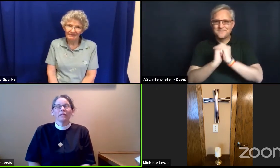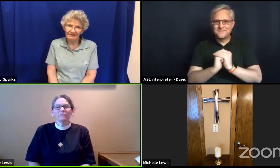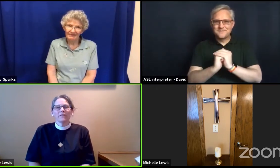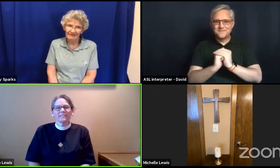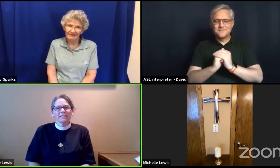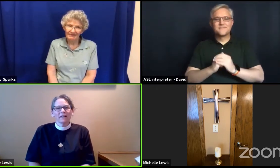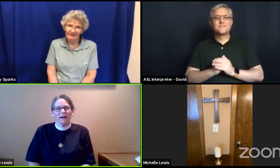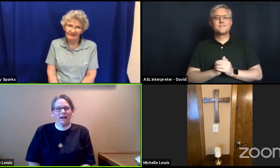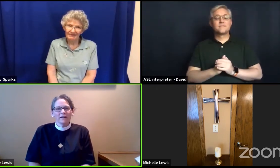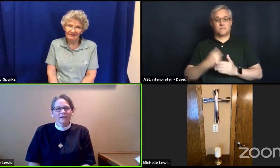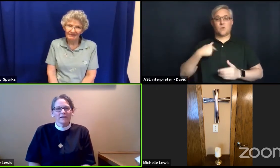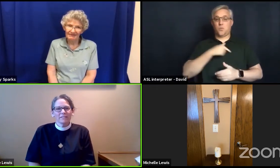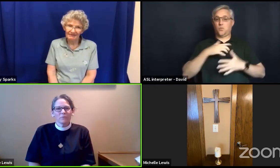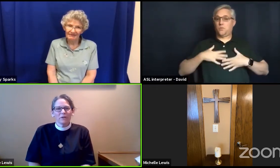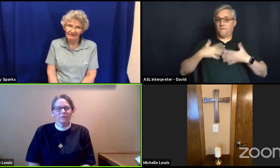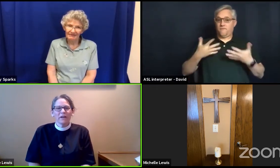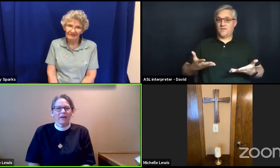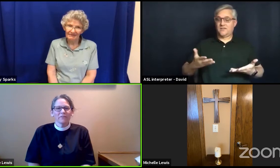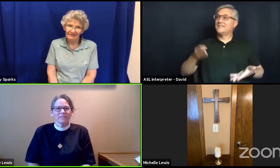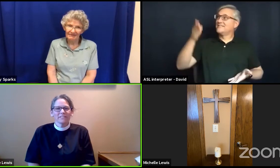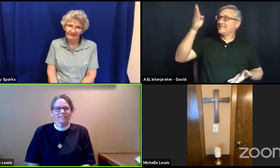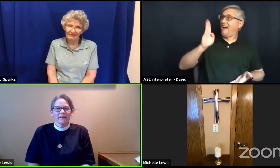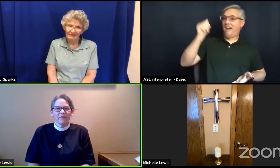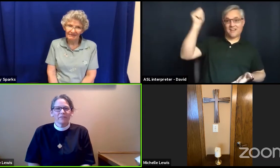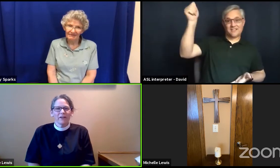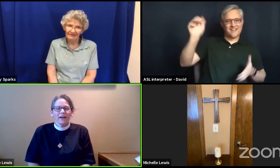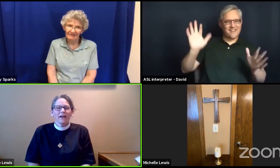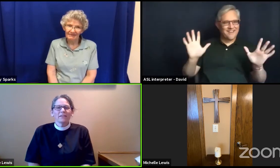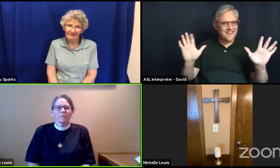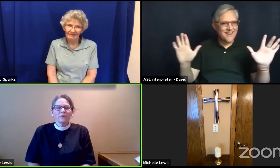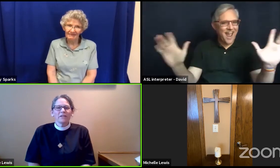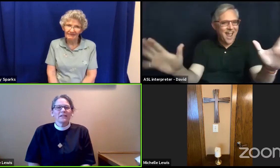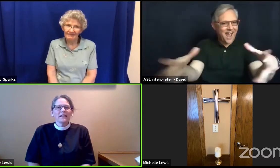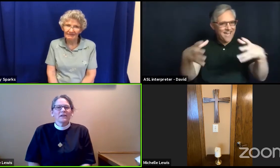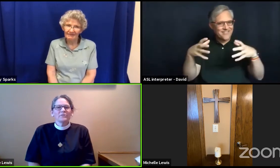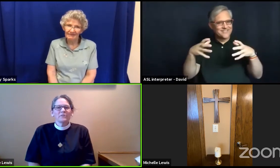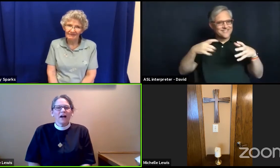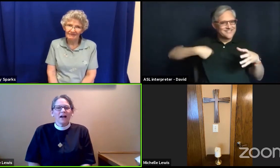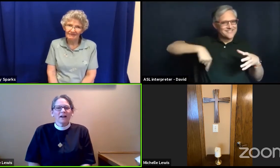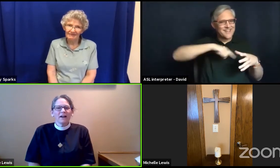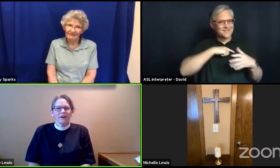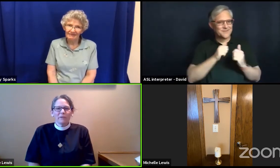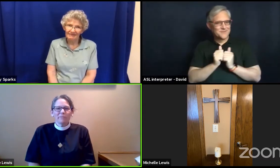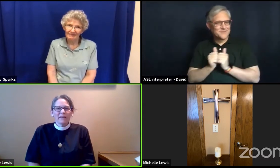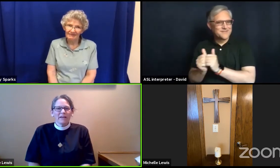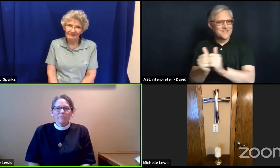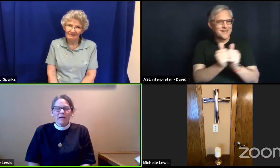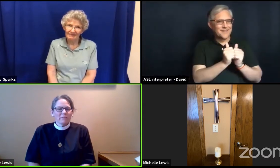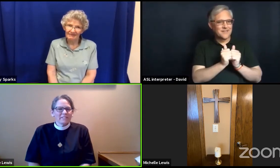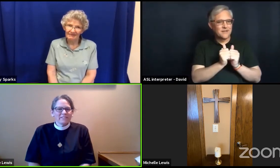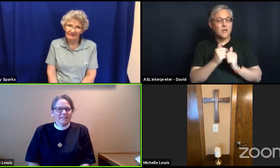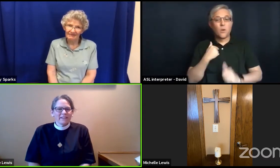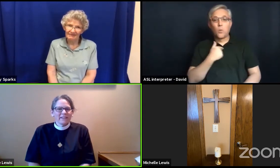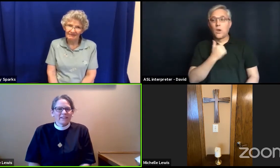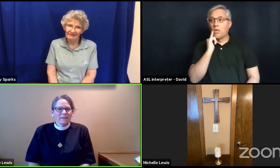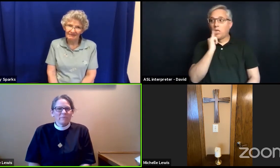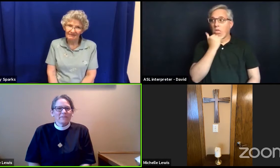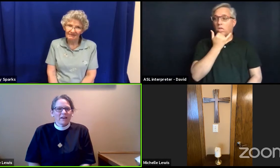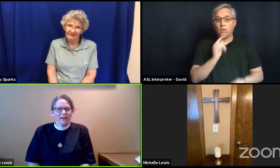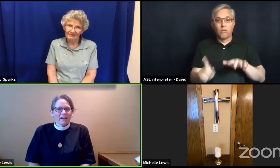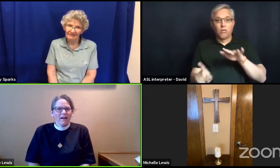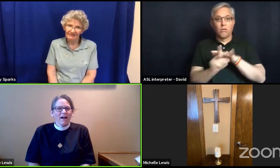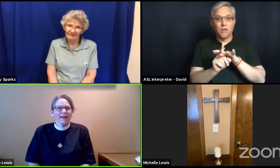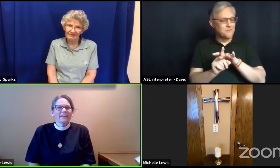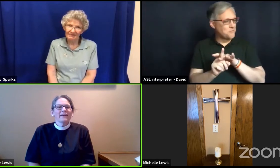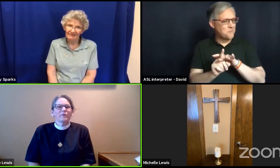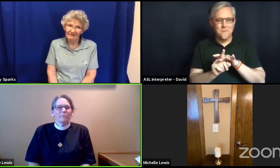We confess that God is the one who gathers us together and that we do not come by mistake, but